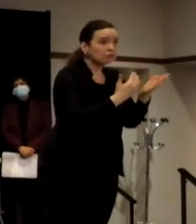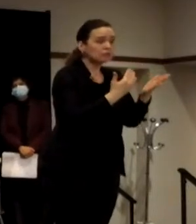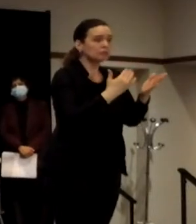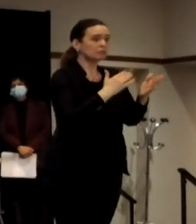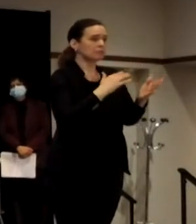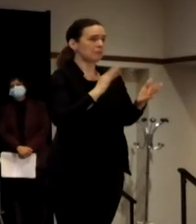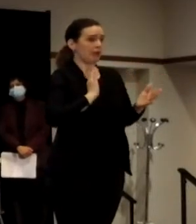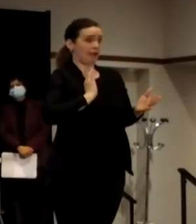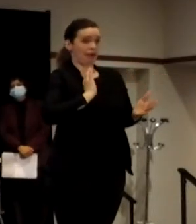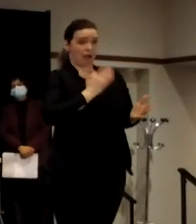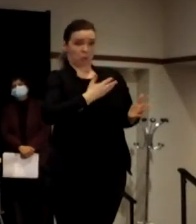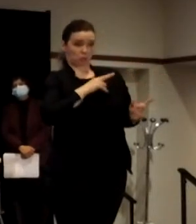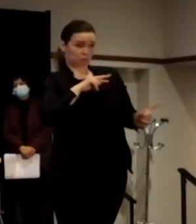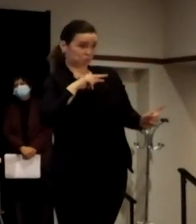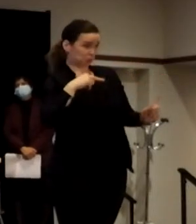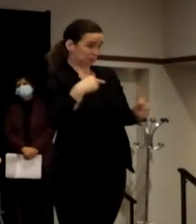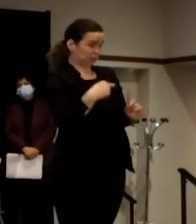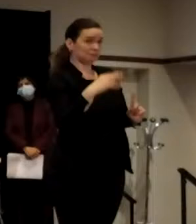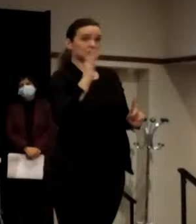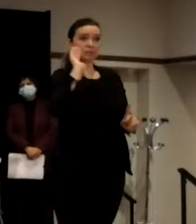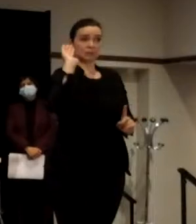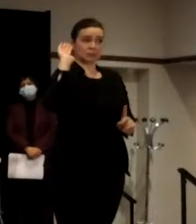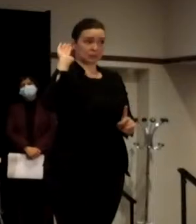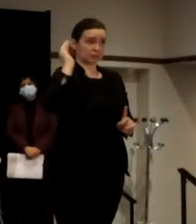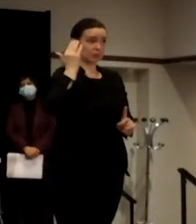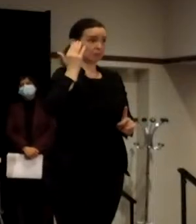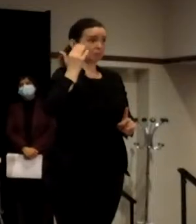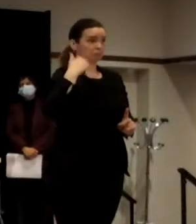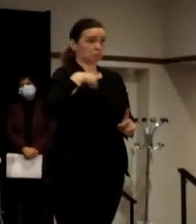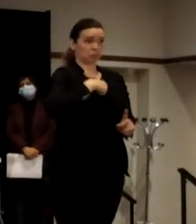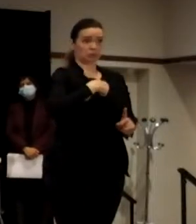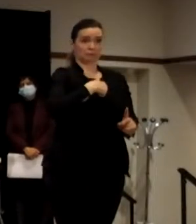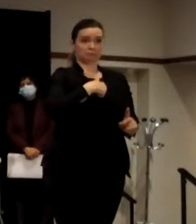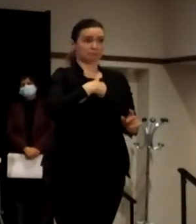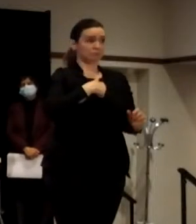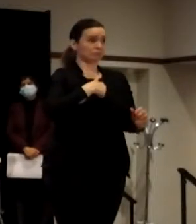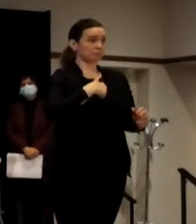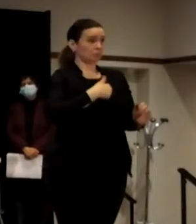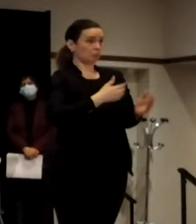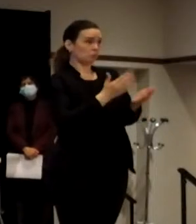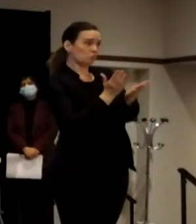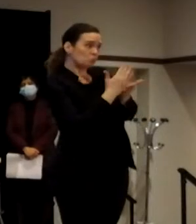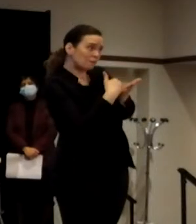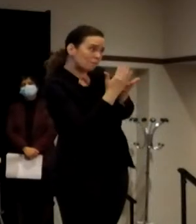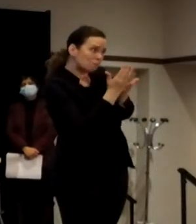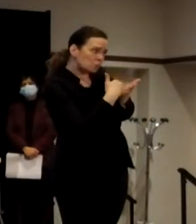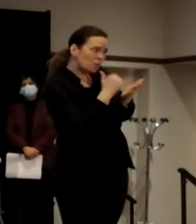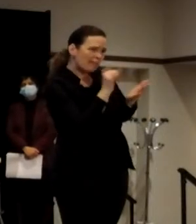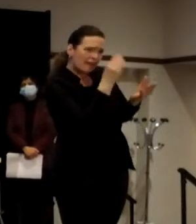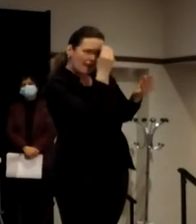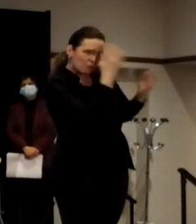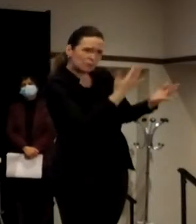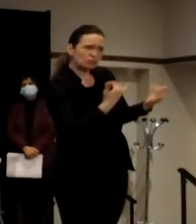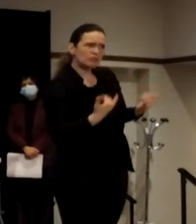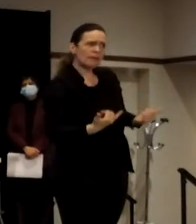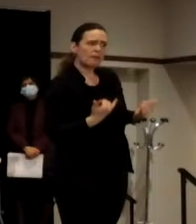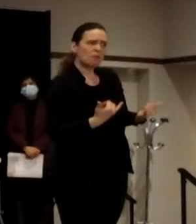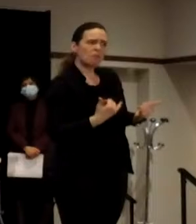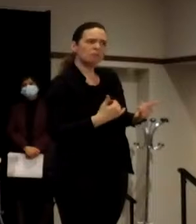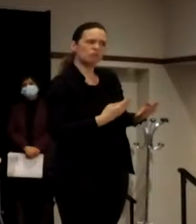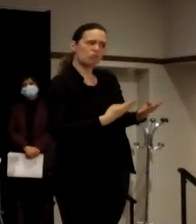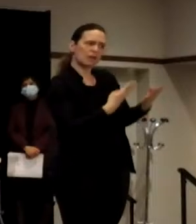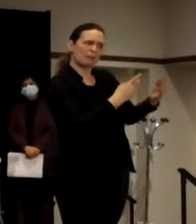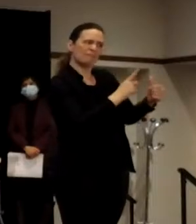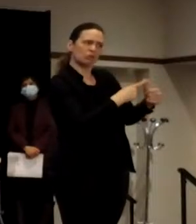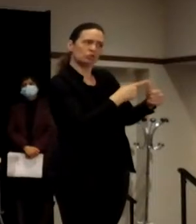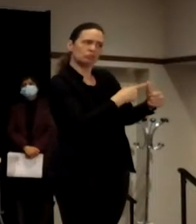of diving in, being asked to review this and then make a recommendation and